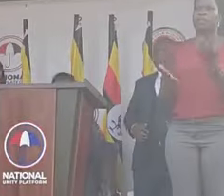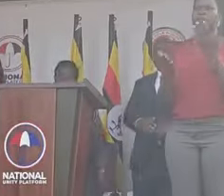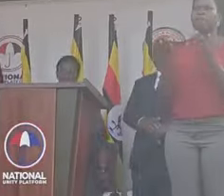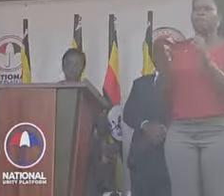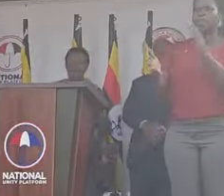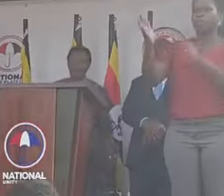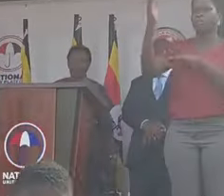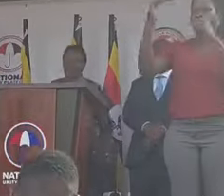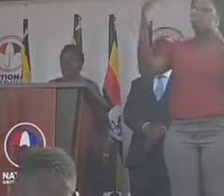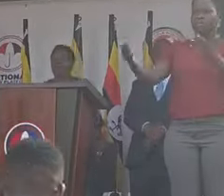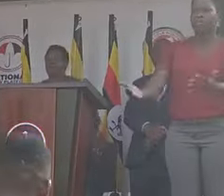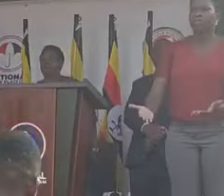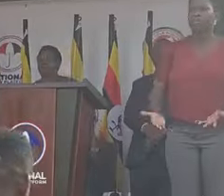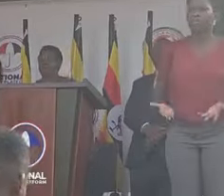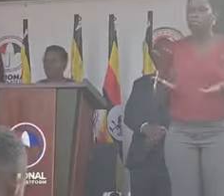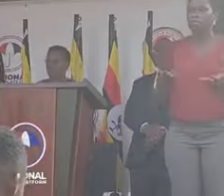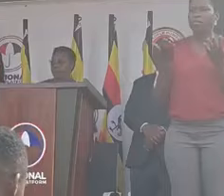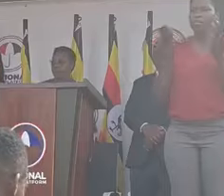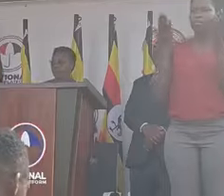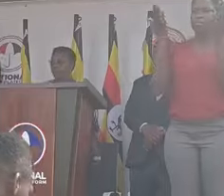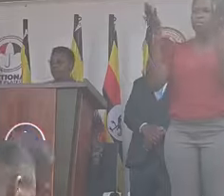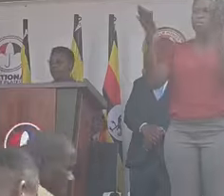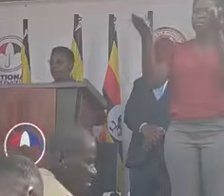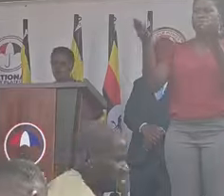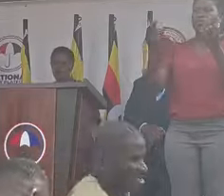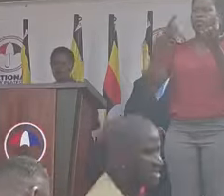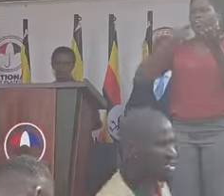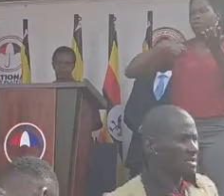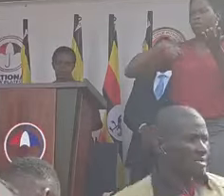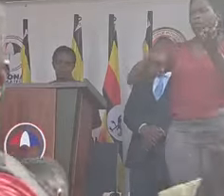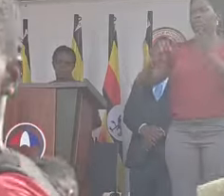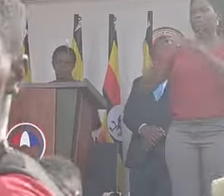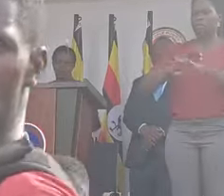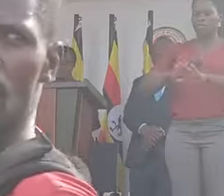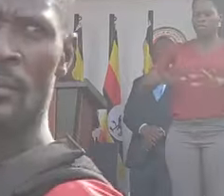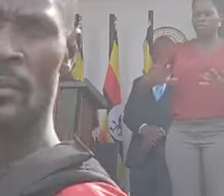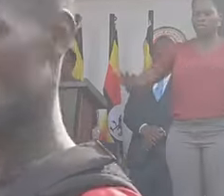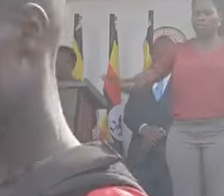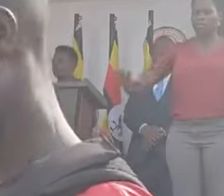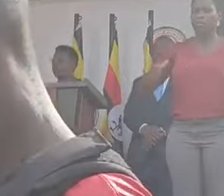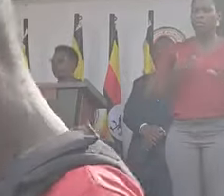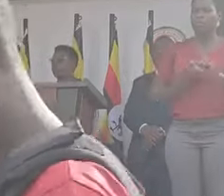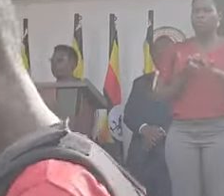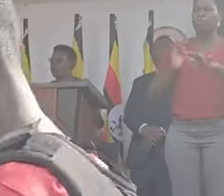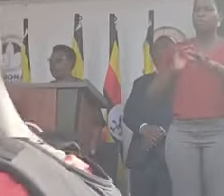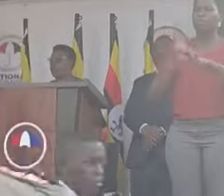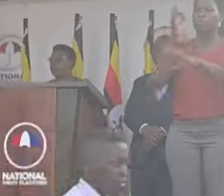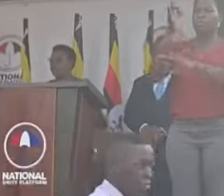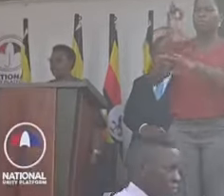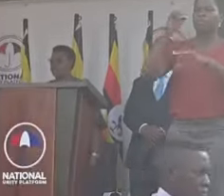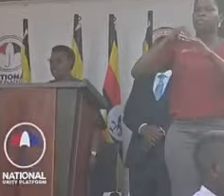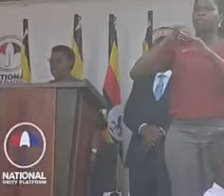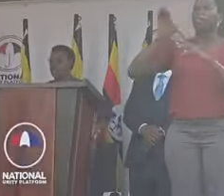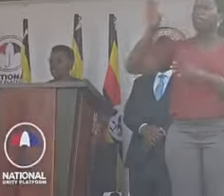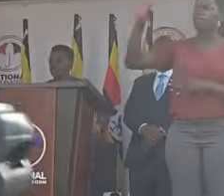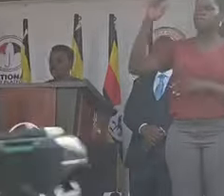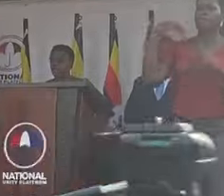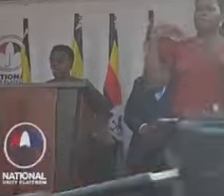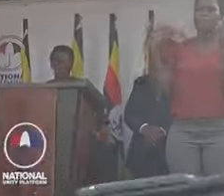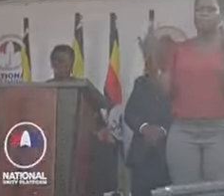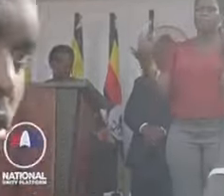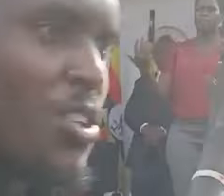Uganda, may God uphold thee. We lay our future